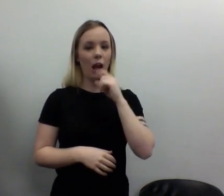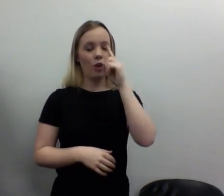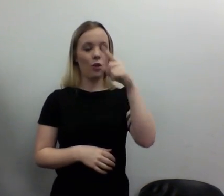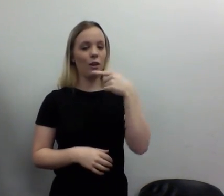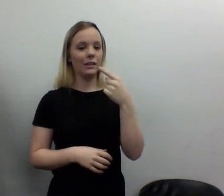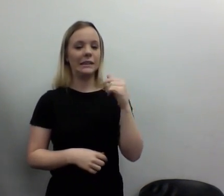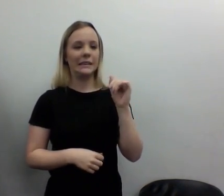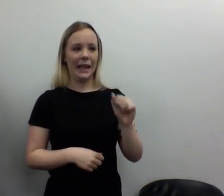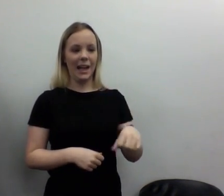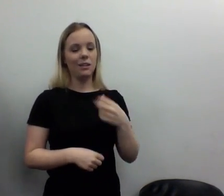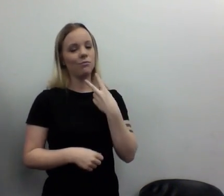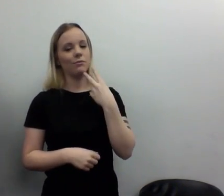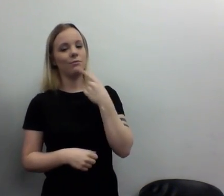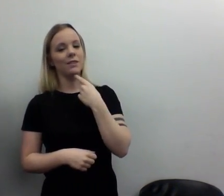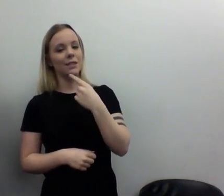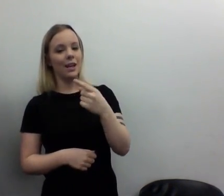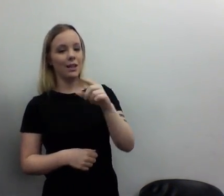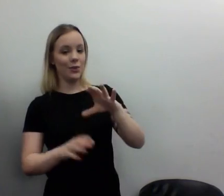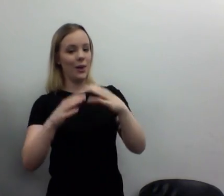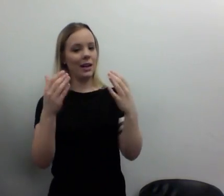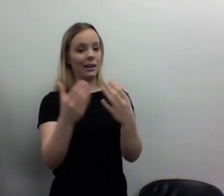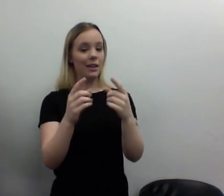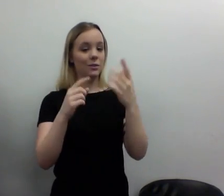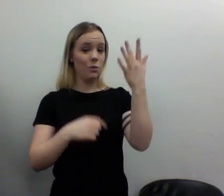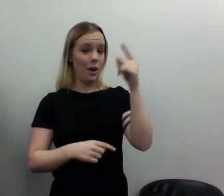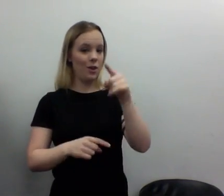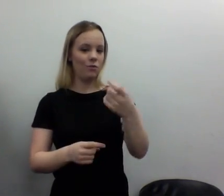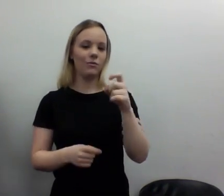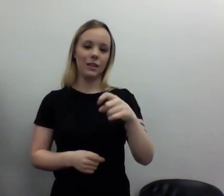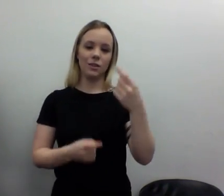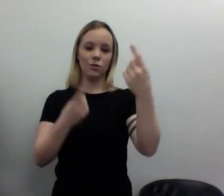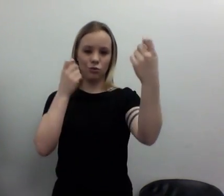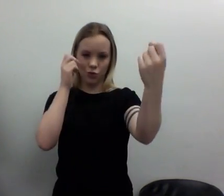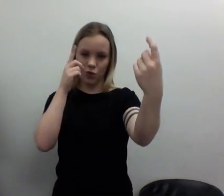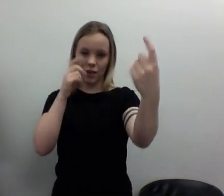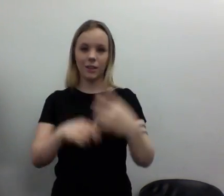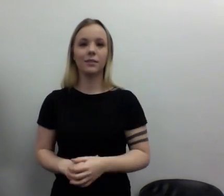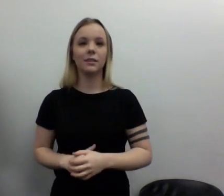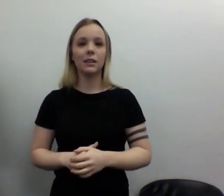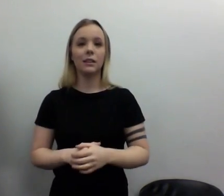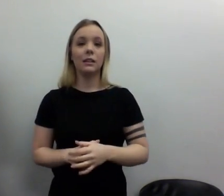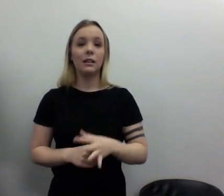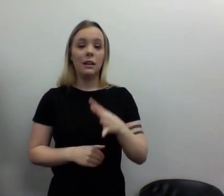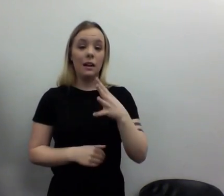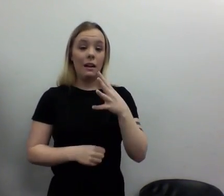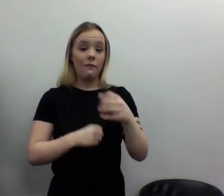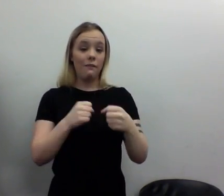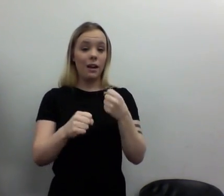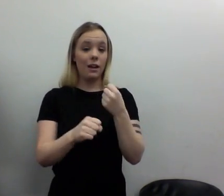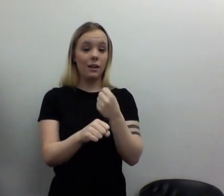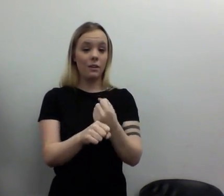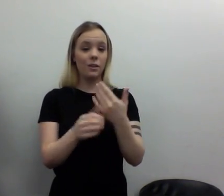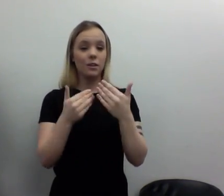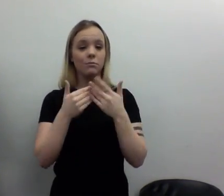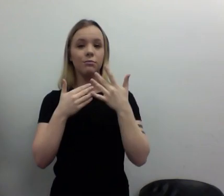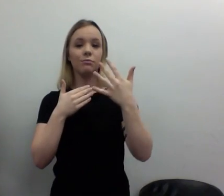grades. 5 years from now, if I am murdered, it will not be by somebody like me. It will not be by